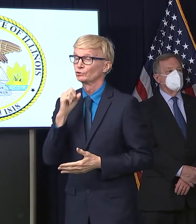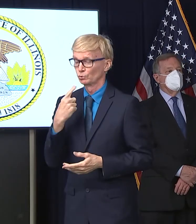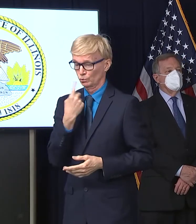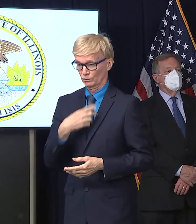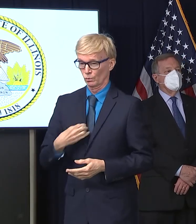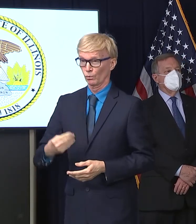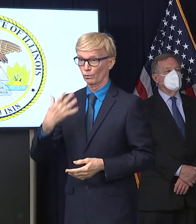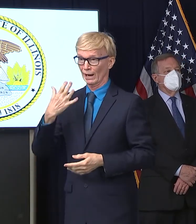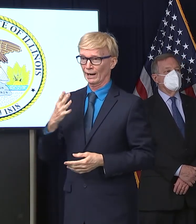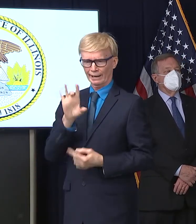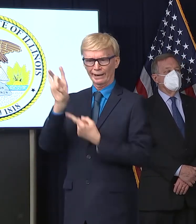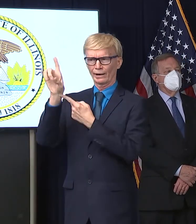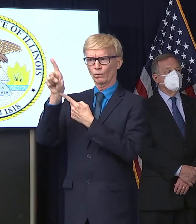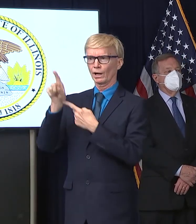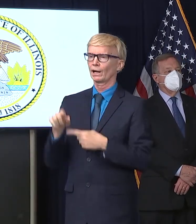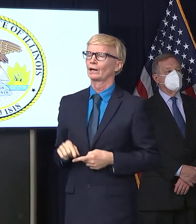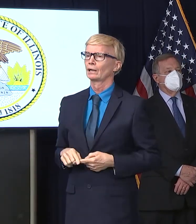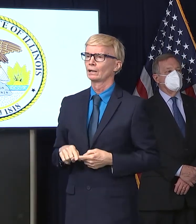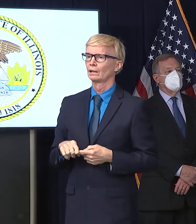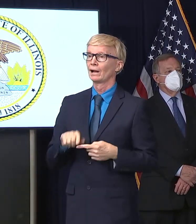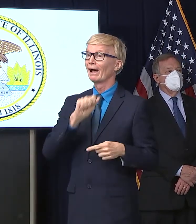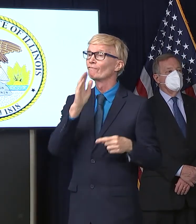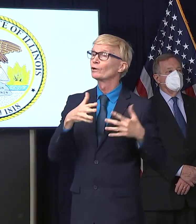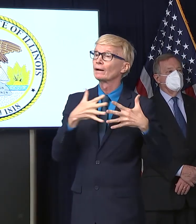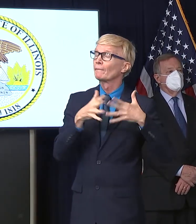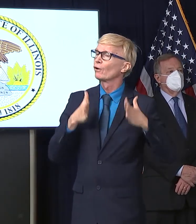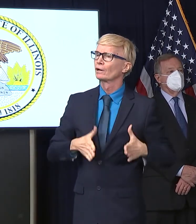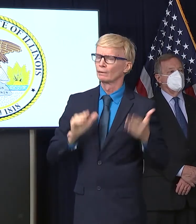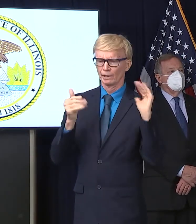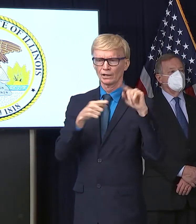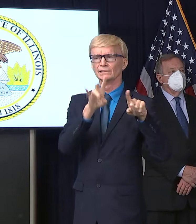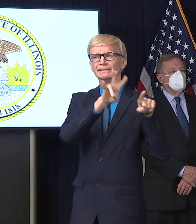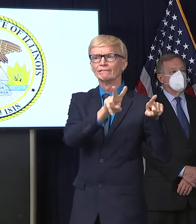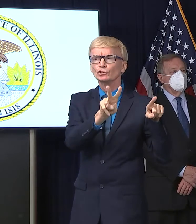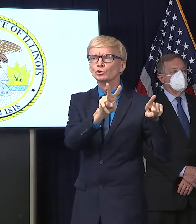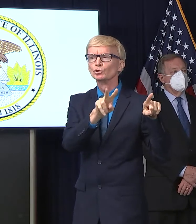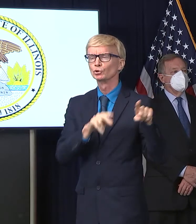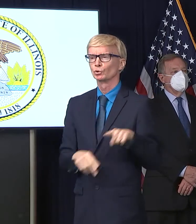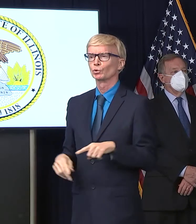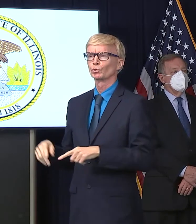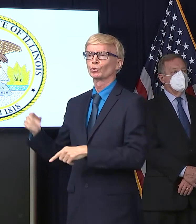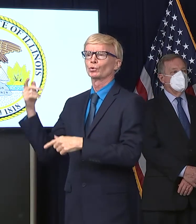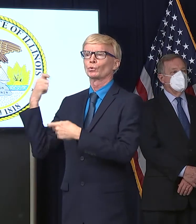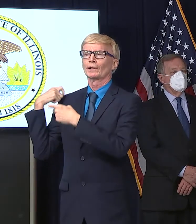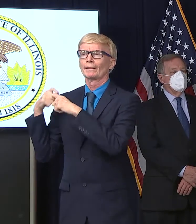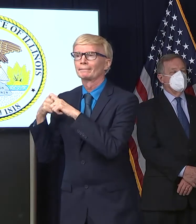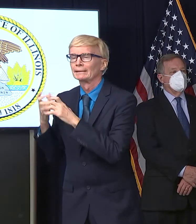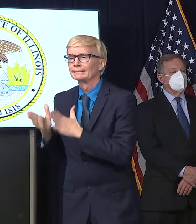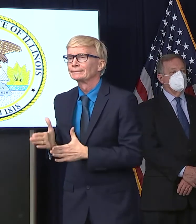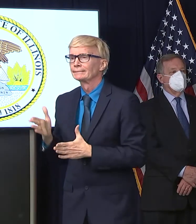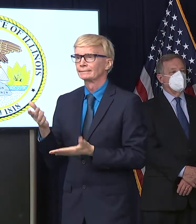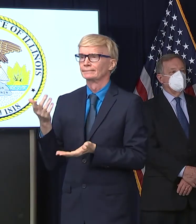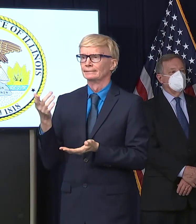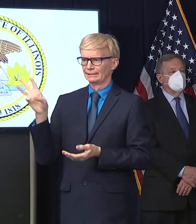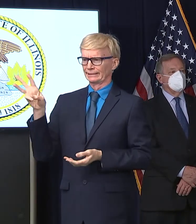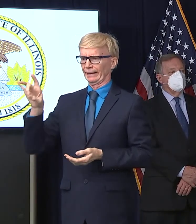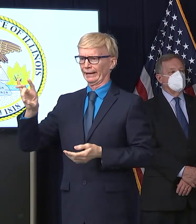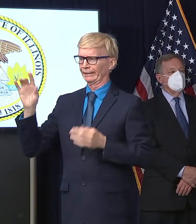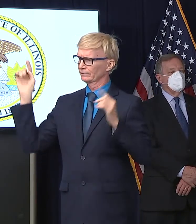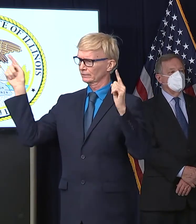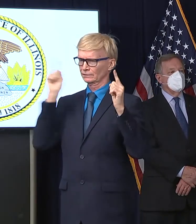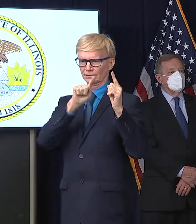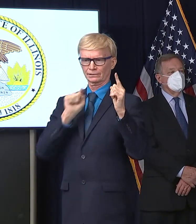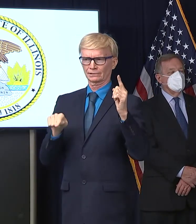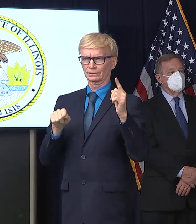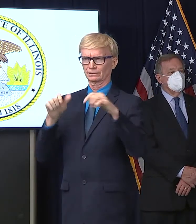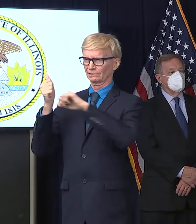dying is 81, the average age of somebody who's African American, 72, the average age of a Latino, 68. Setting it at 75 made